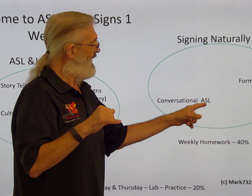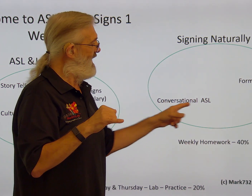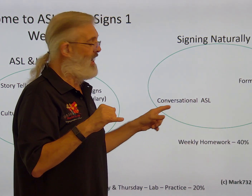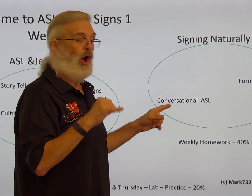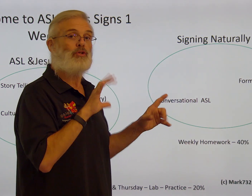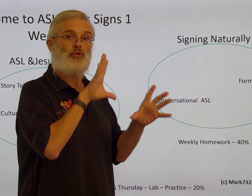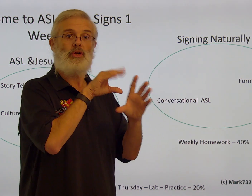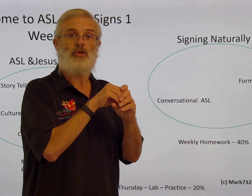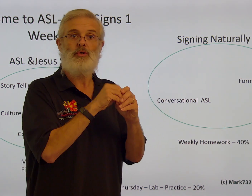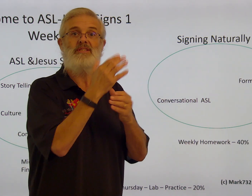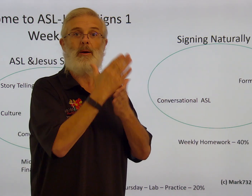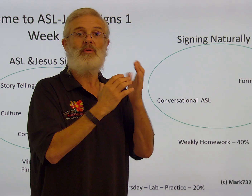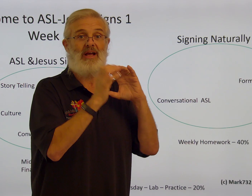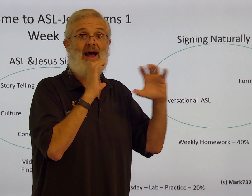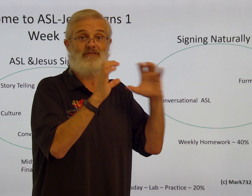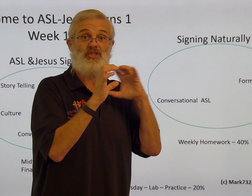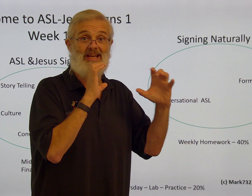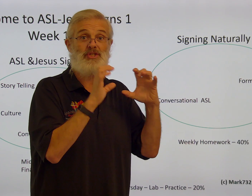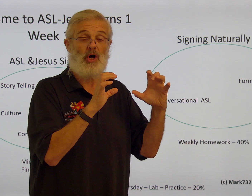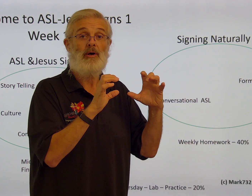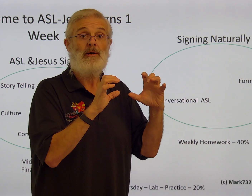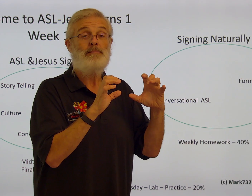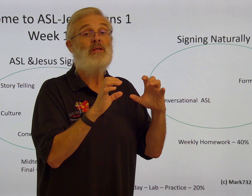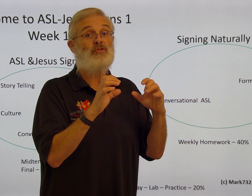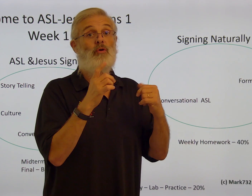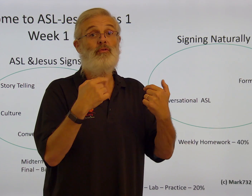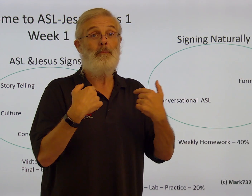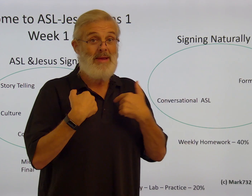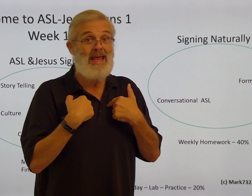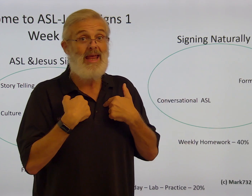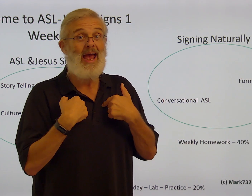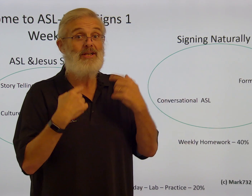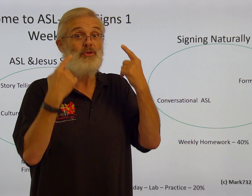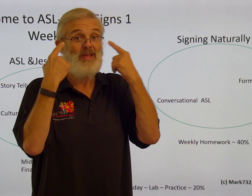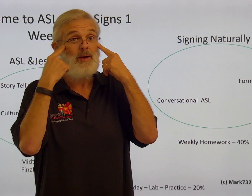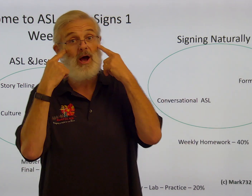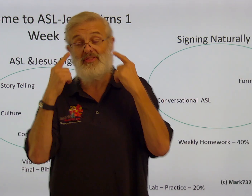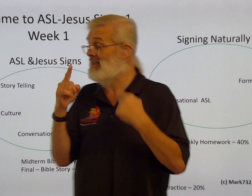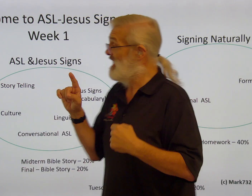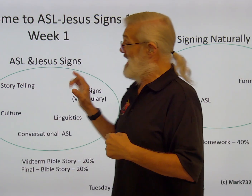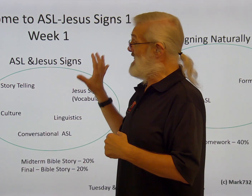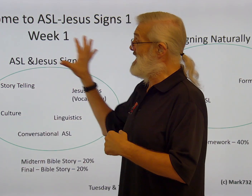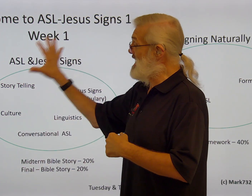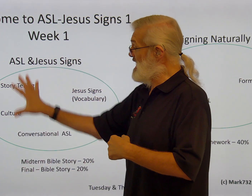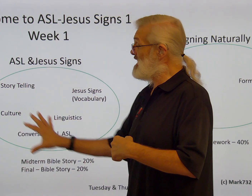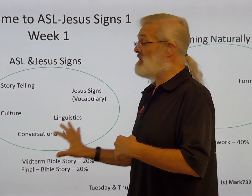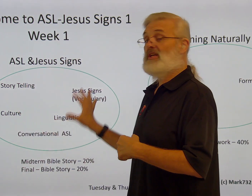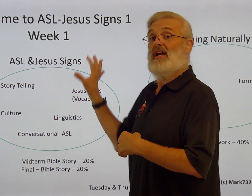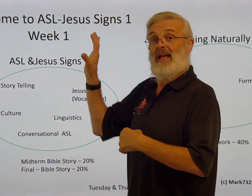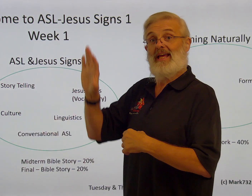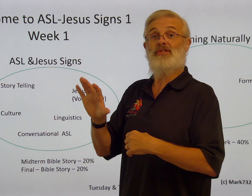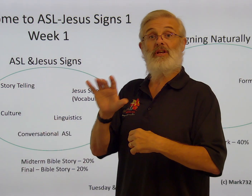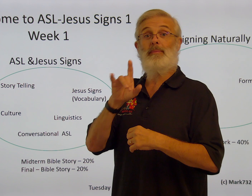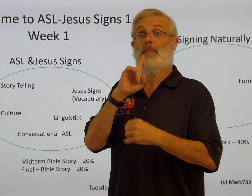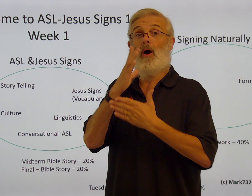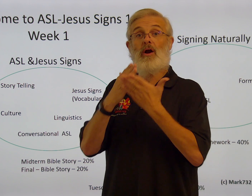it also includes some of the conversational. So for me, as you think about this, this is going to be part of